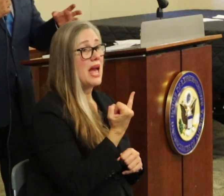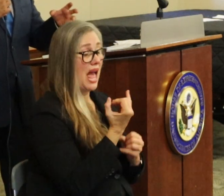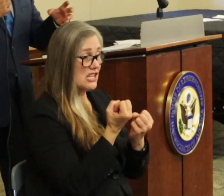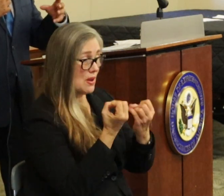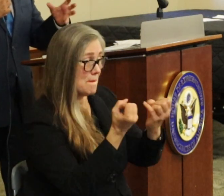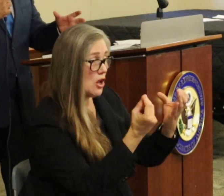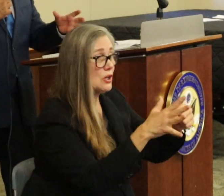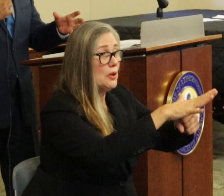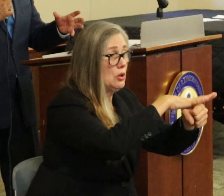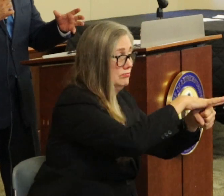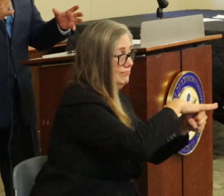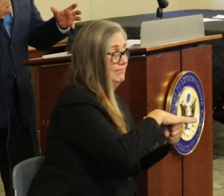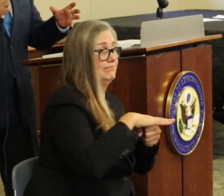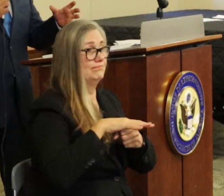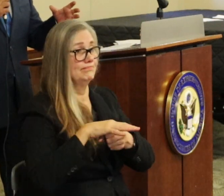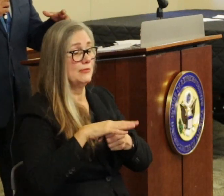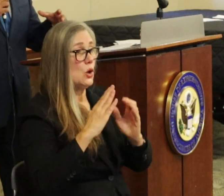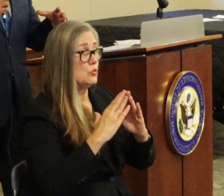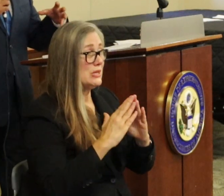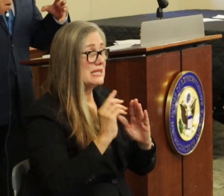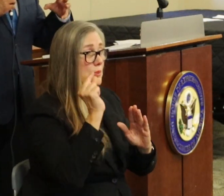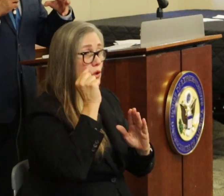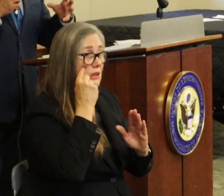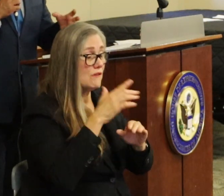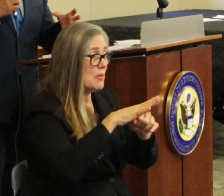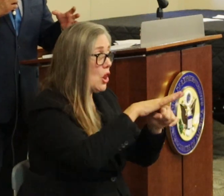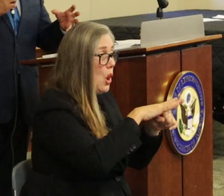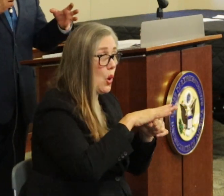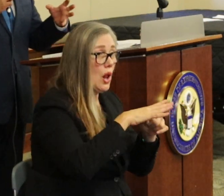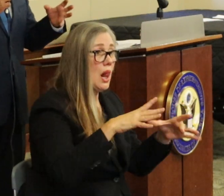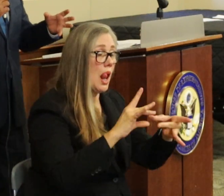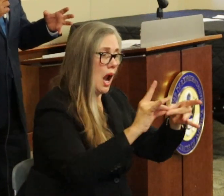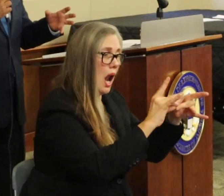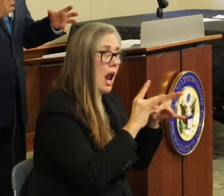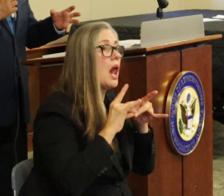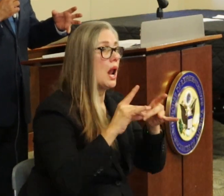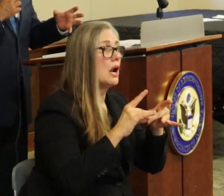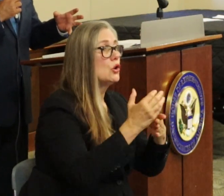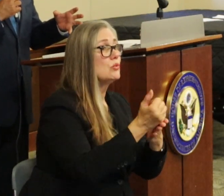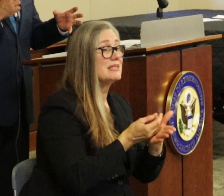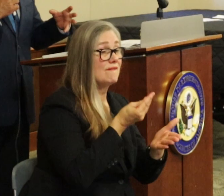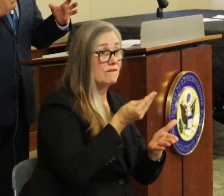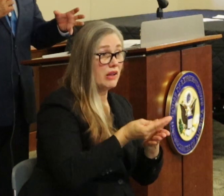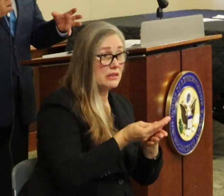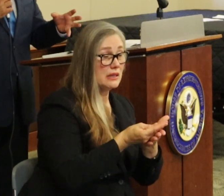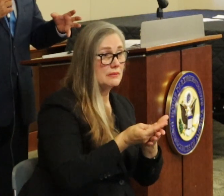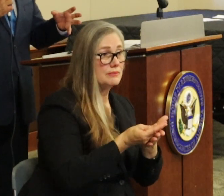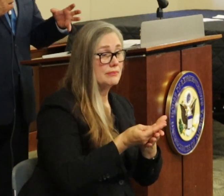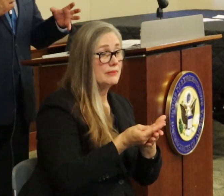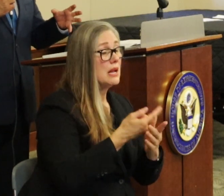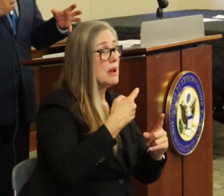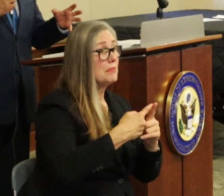multi-jurisdictions, multi-municipalities, that have gotten significant amount of funding in a TIFIA